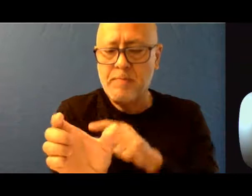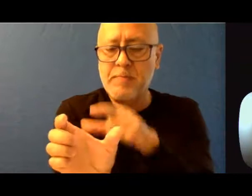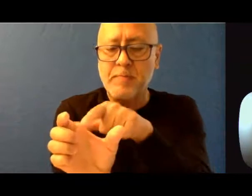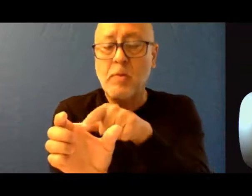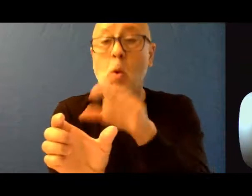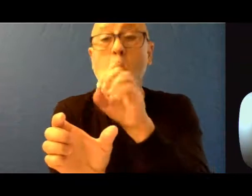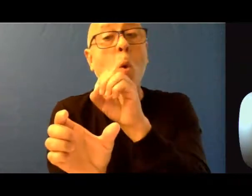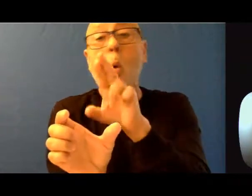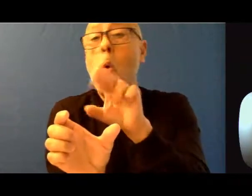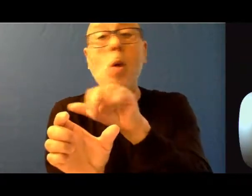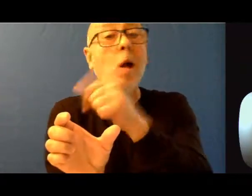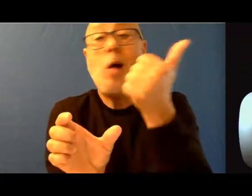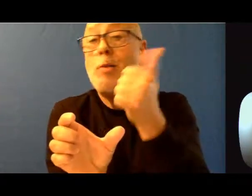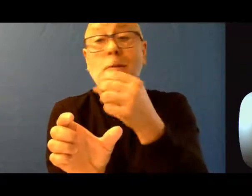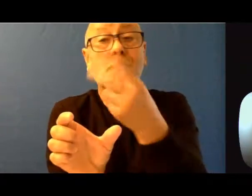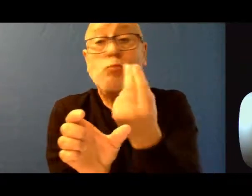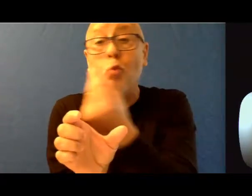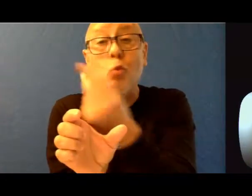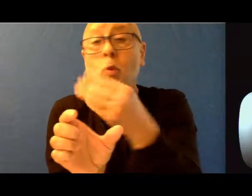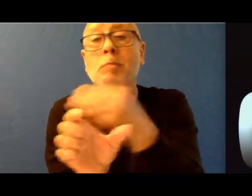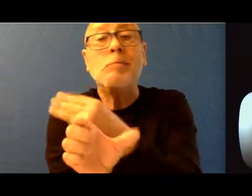and or operations.